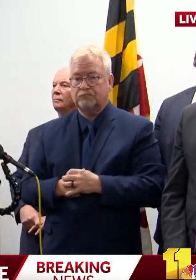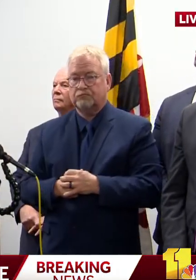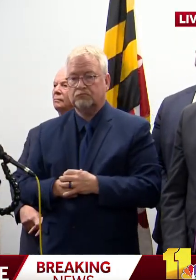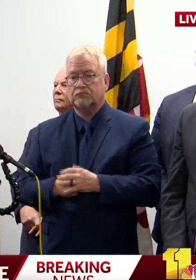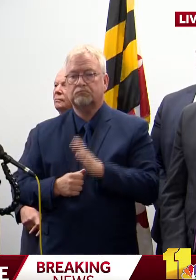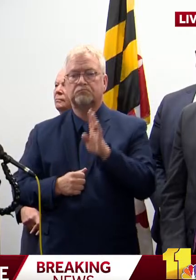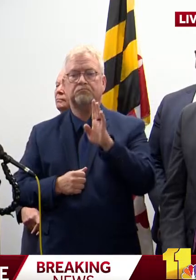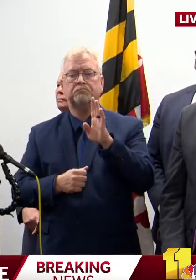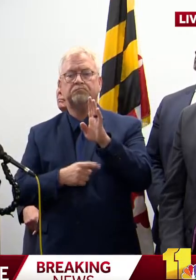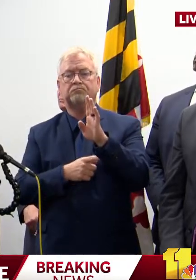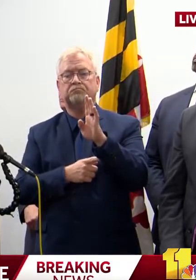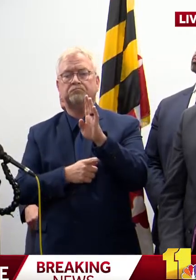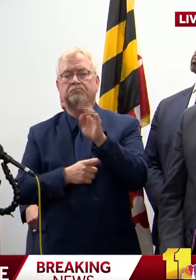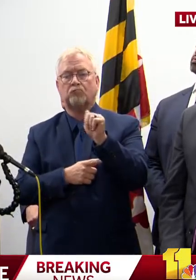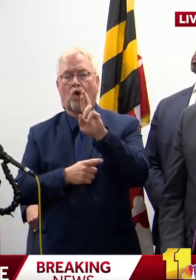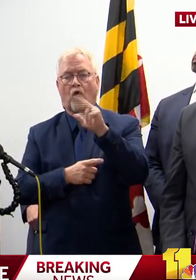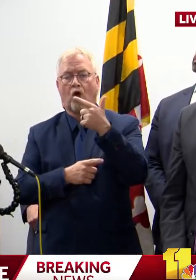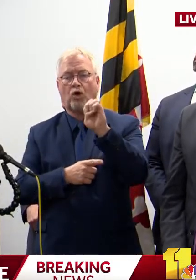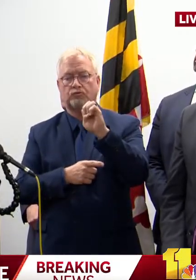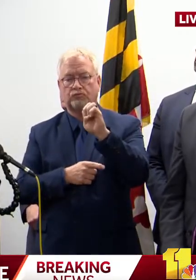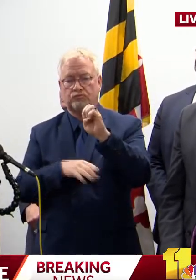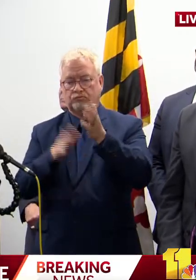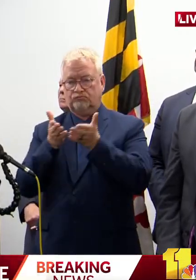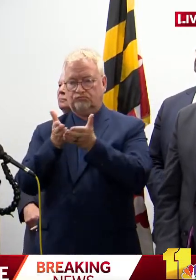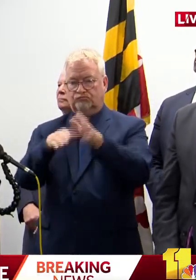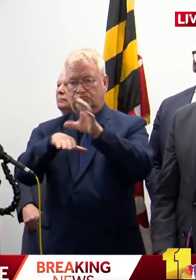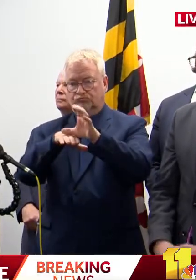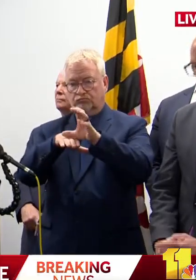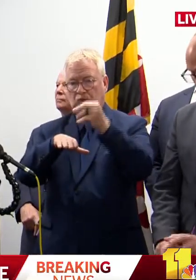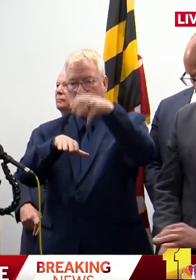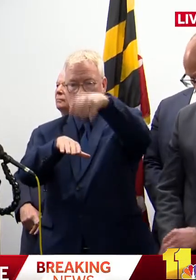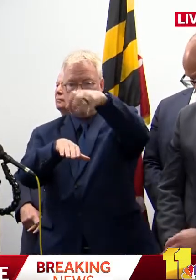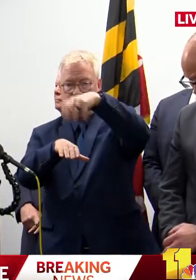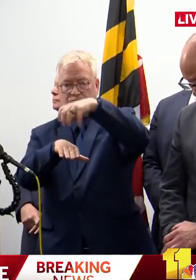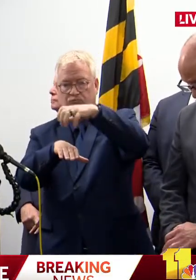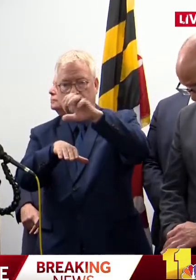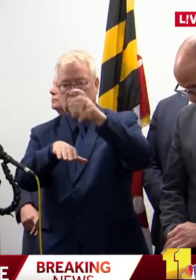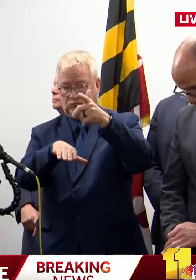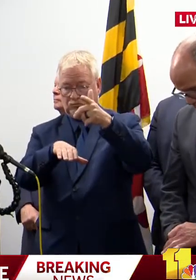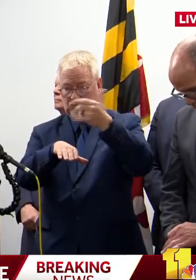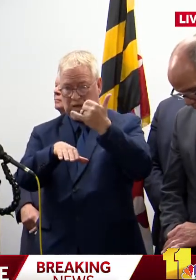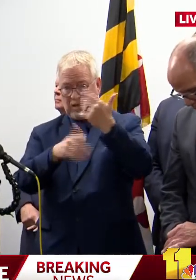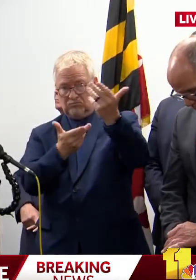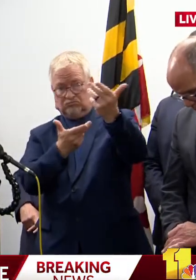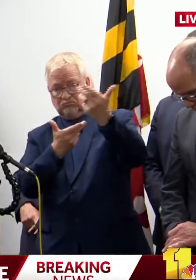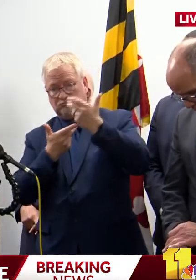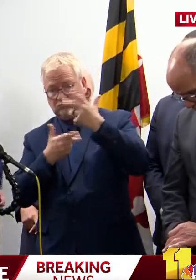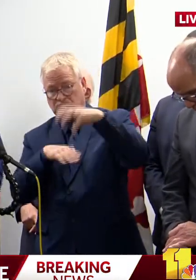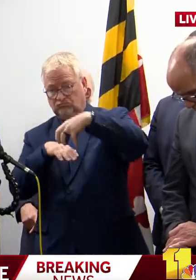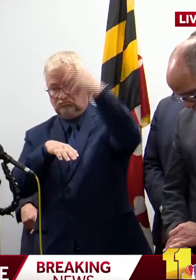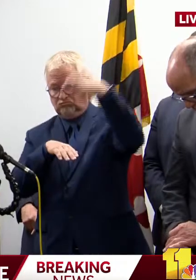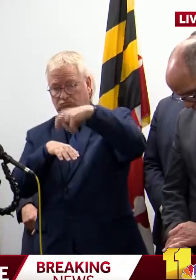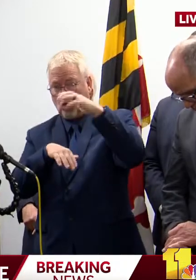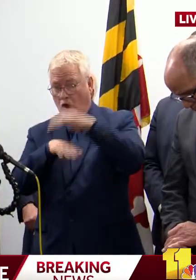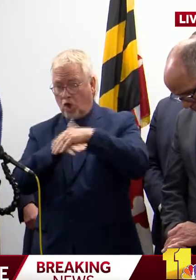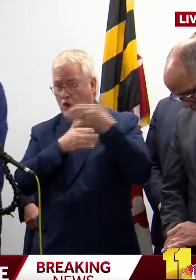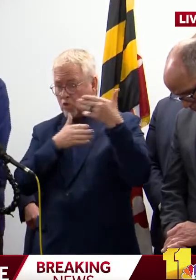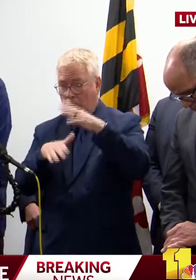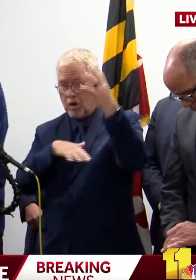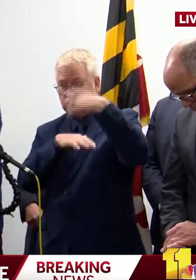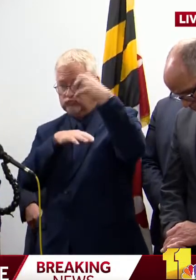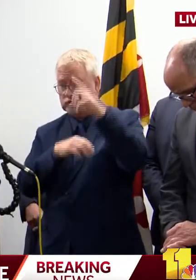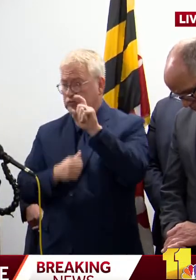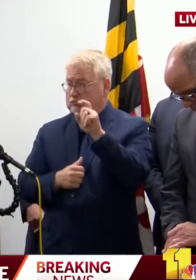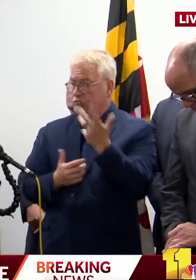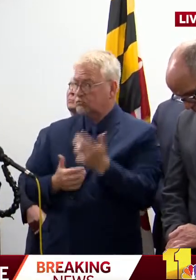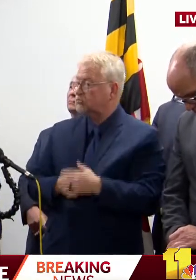way? I know there's no way to have a time frame to get things reopened, but I guess I'm essentially asking, is health physically on the way? And do you have a